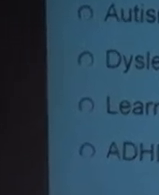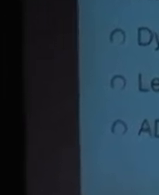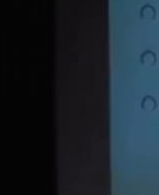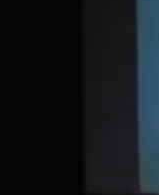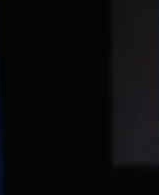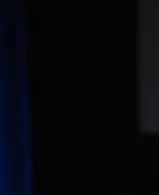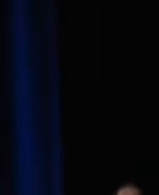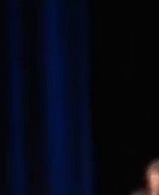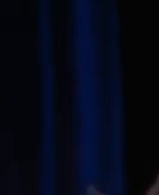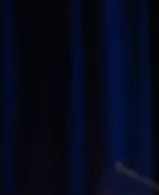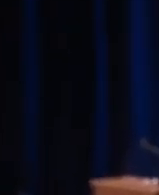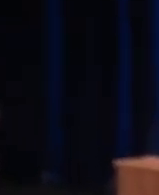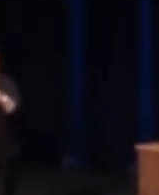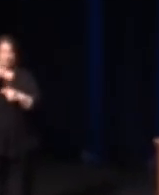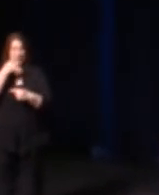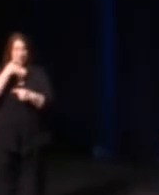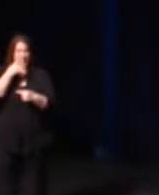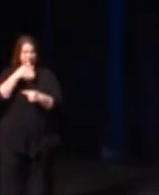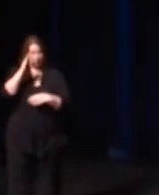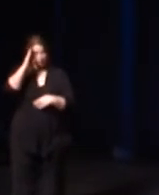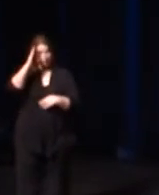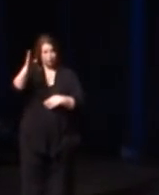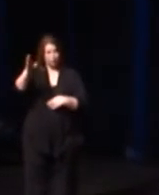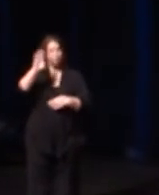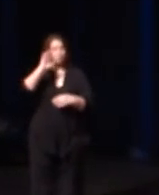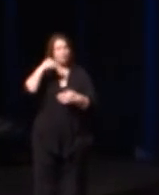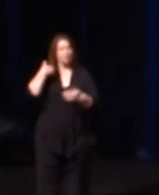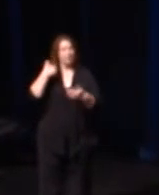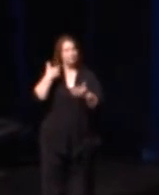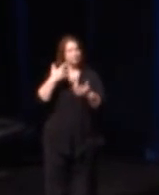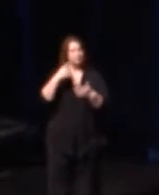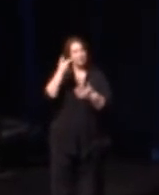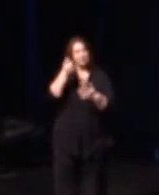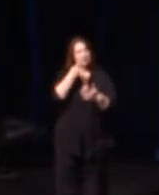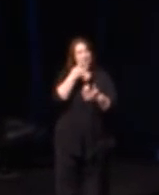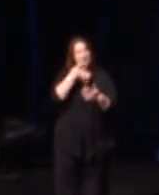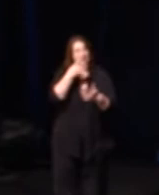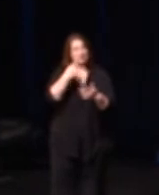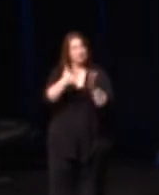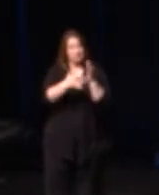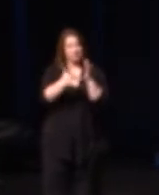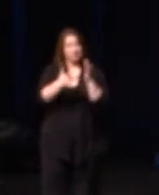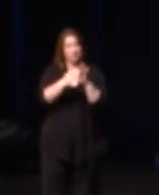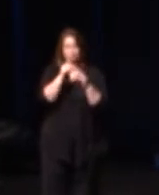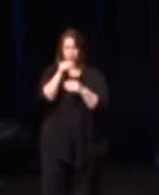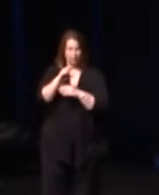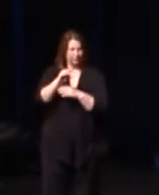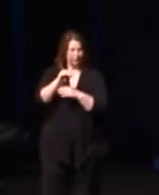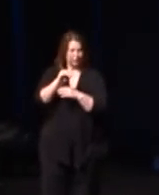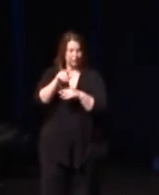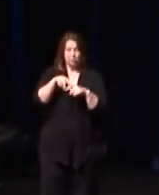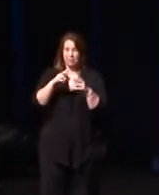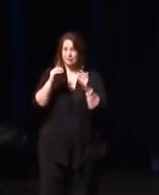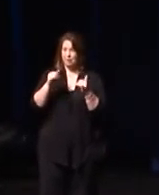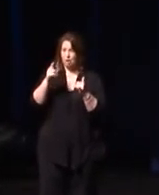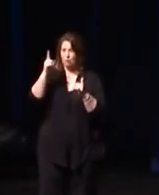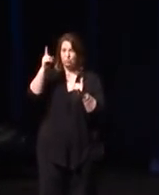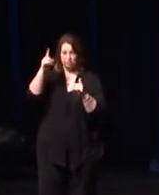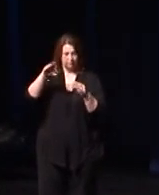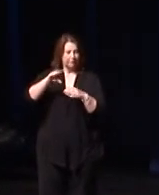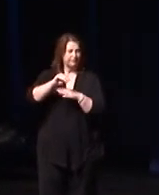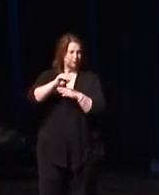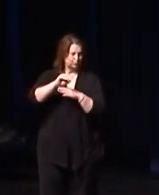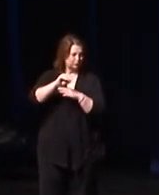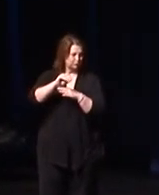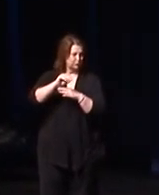cycle fluorescent lights. In the future, we'll get lighting technologies that don't flicker. But right now, as they get phase out the, you know,